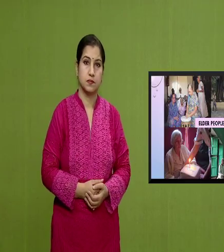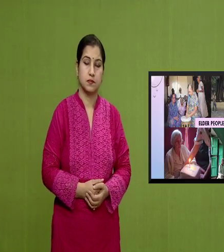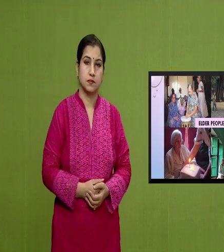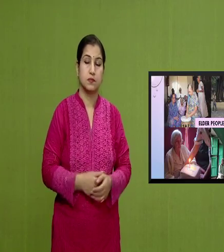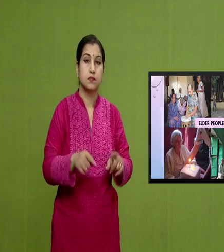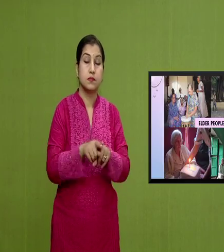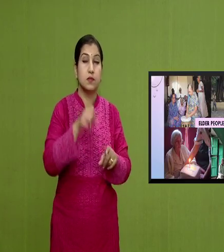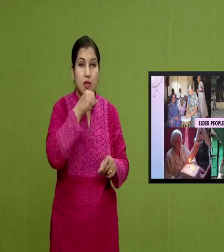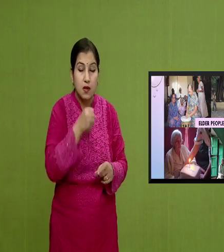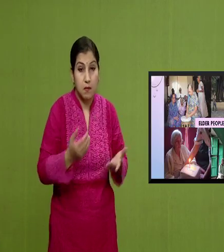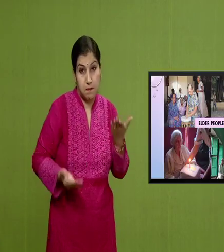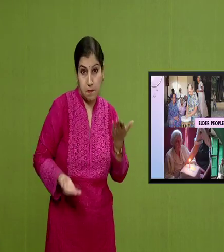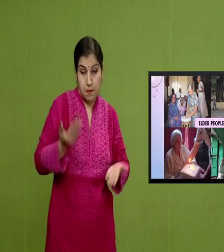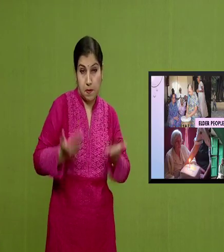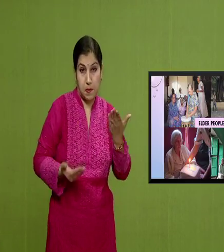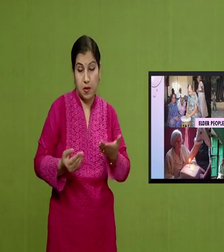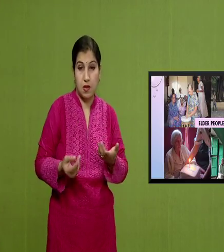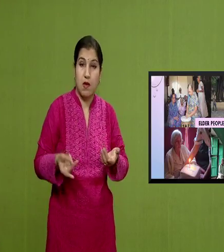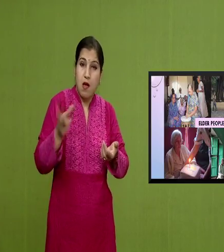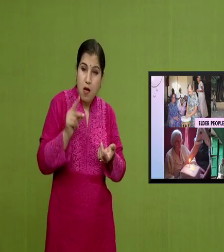Elders may frequently feel aches